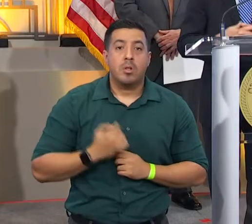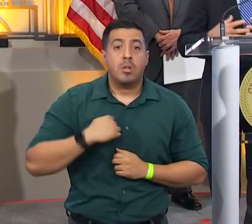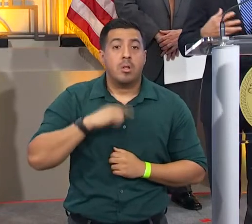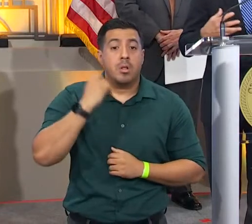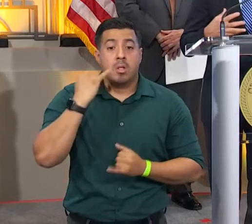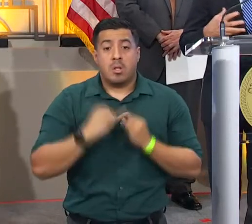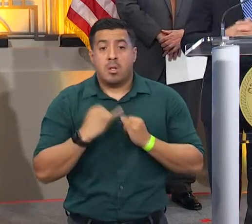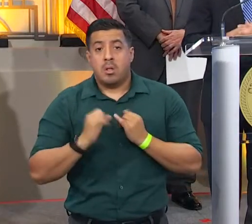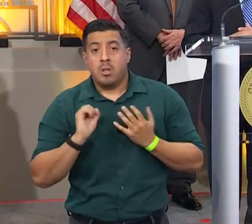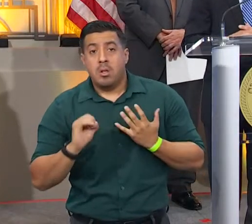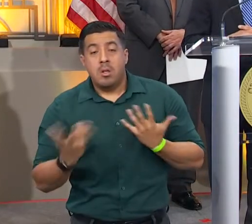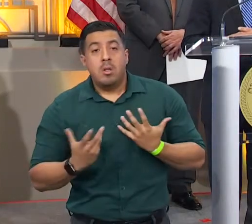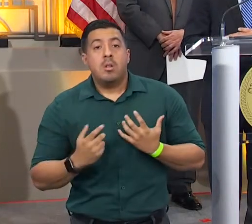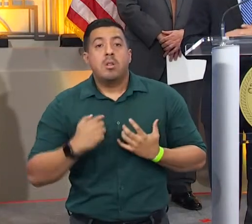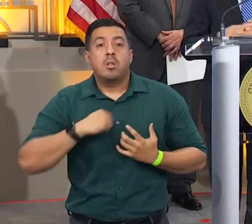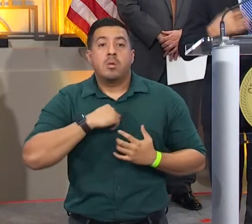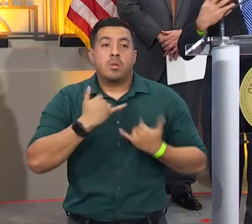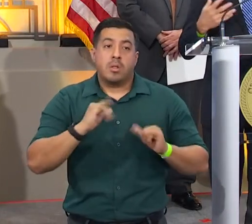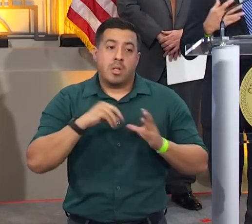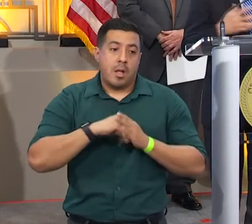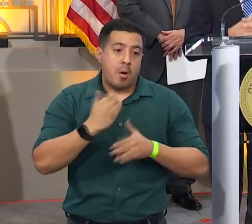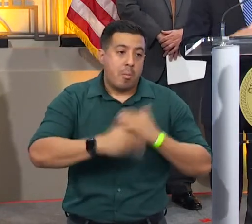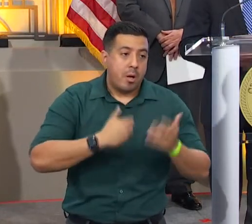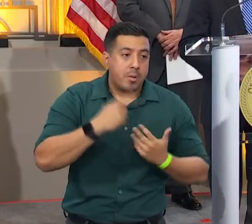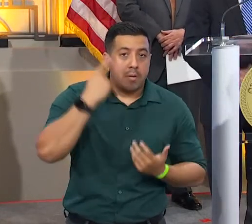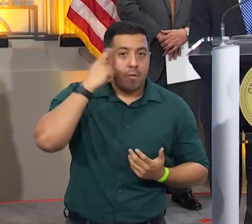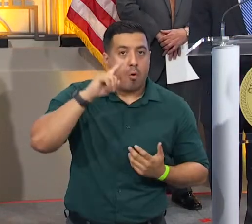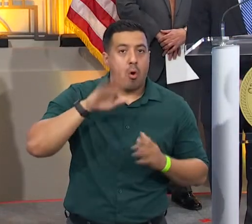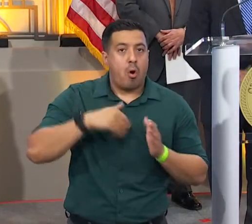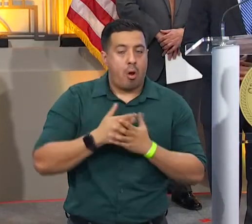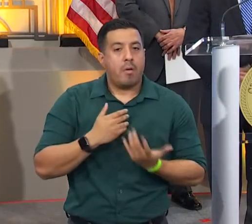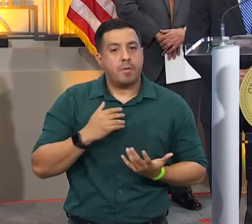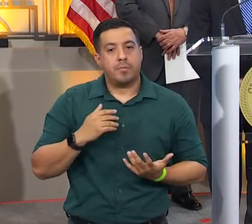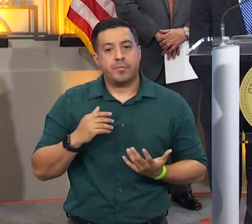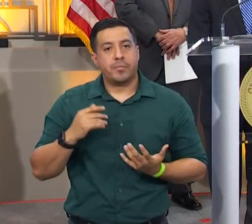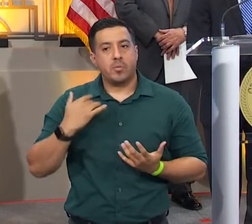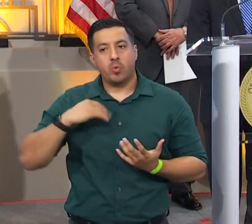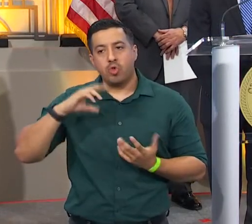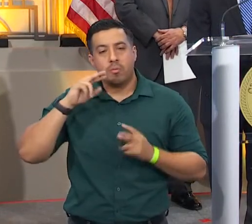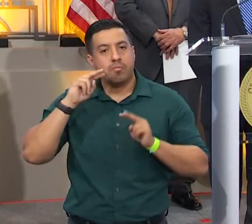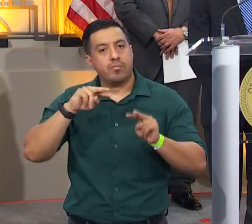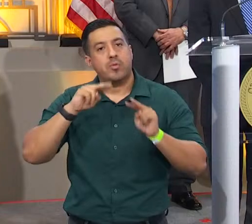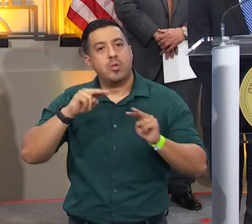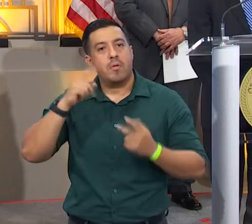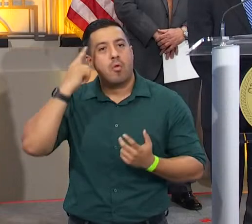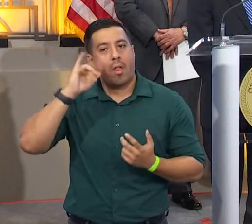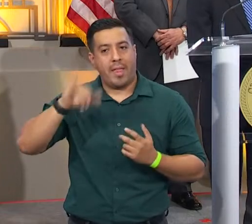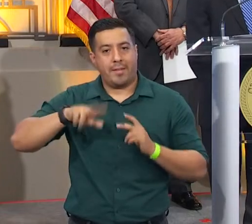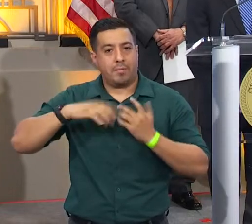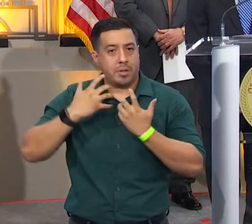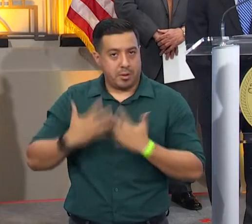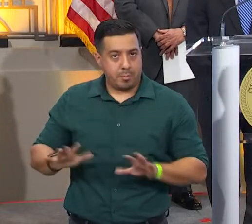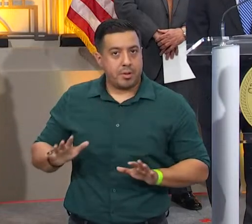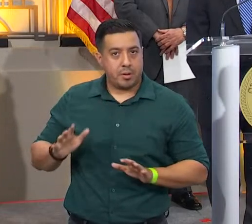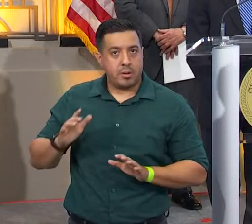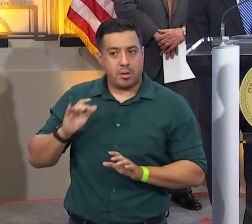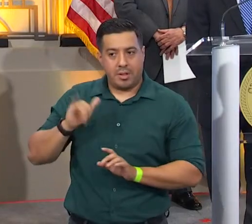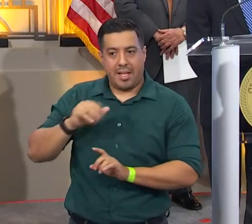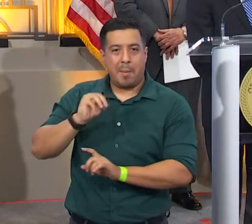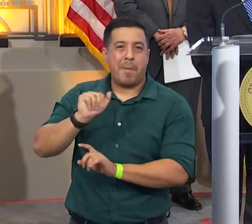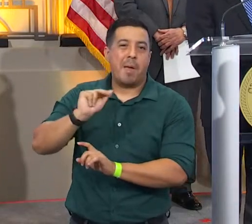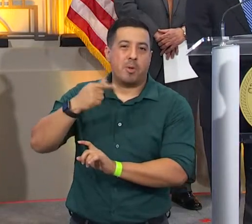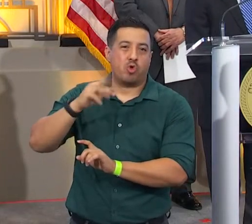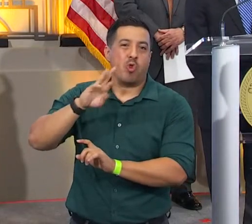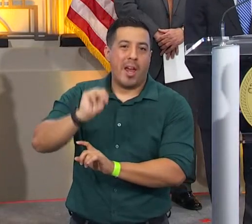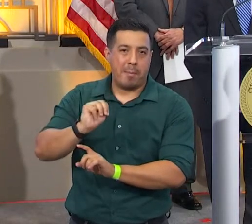still in the process of finalizing a memorandum of agreement, and we are looking forward to having that completed shortly and